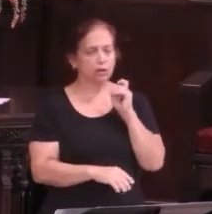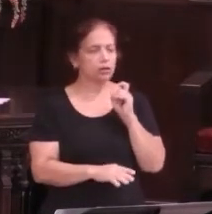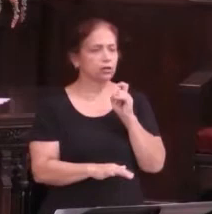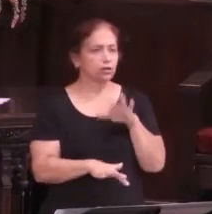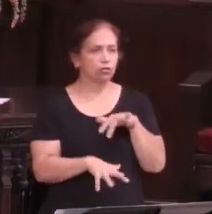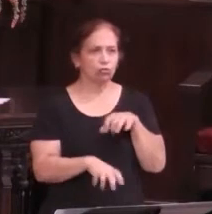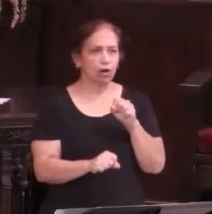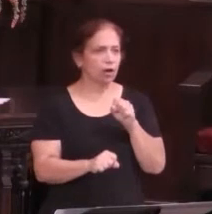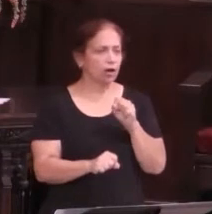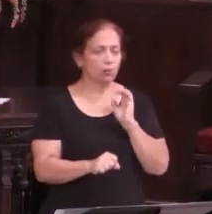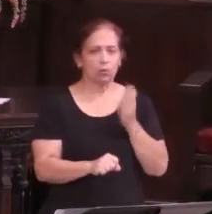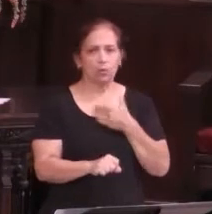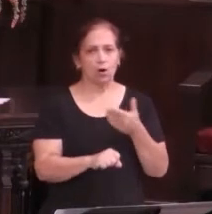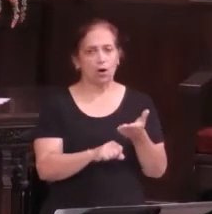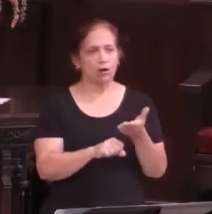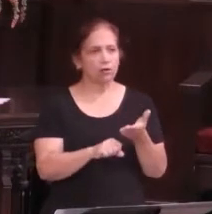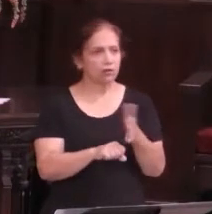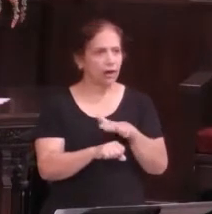up our land.